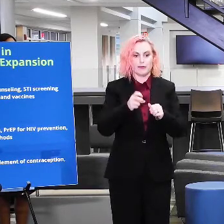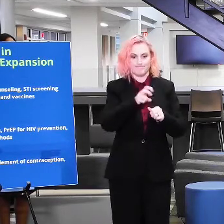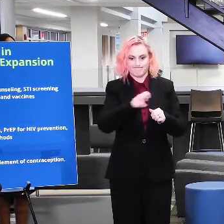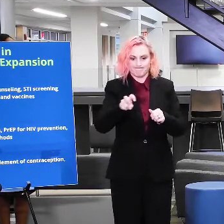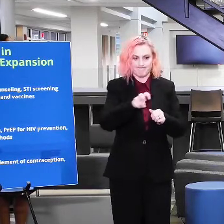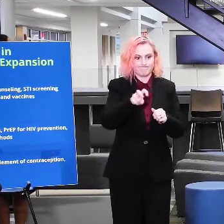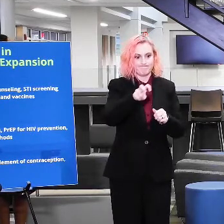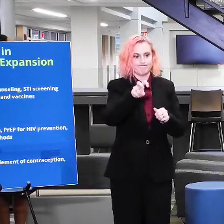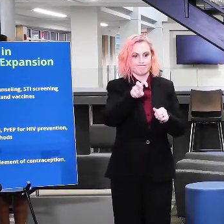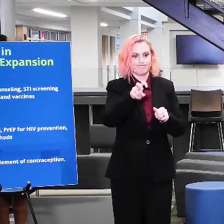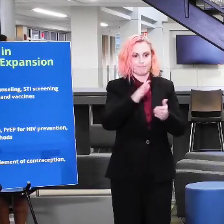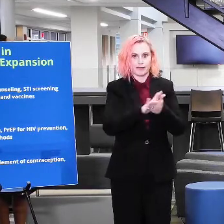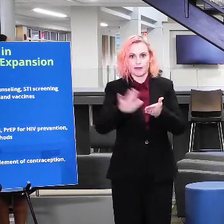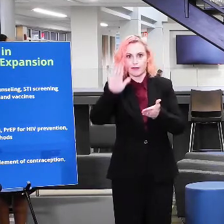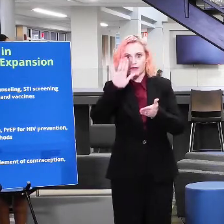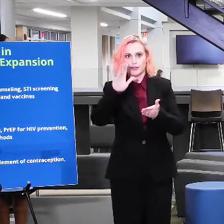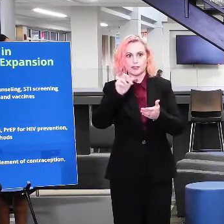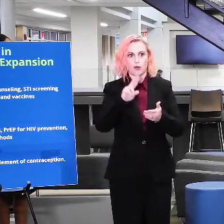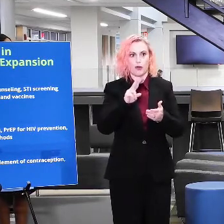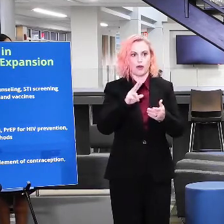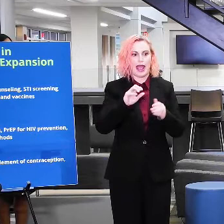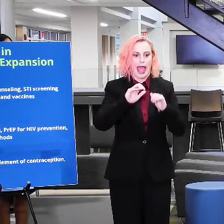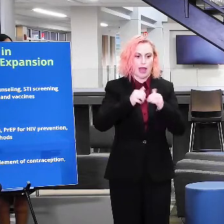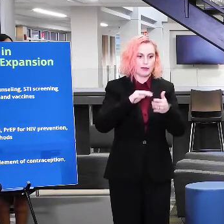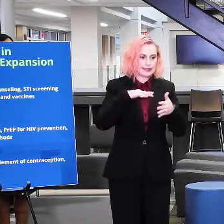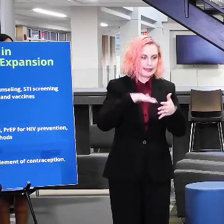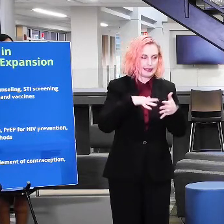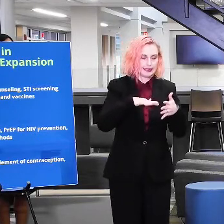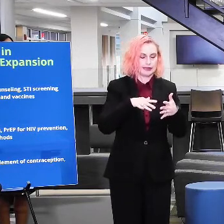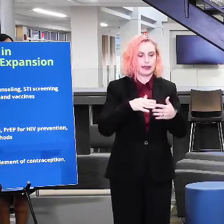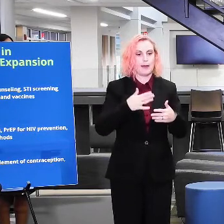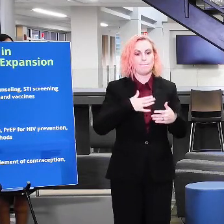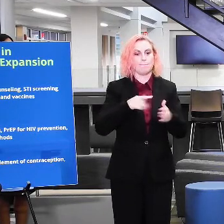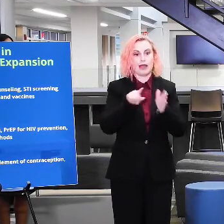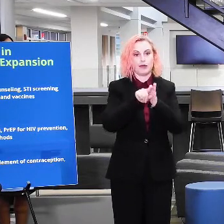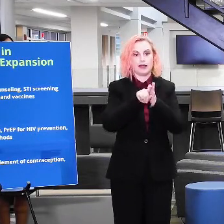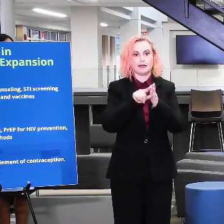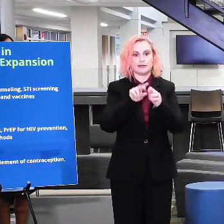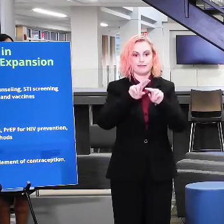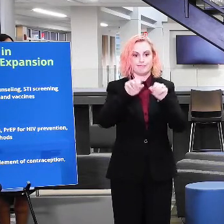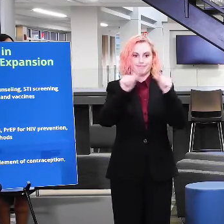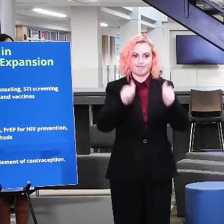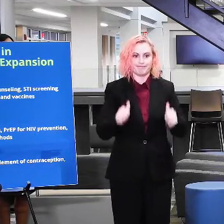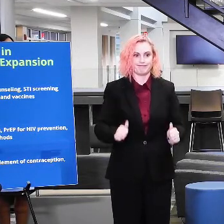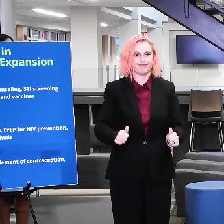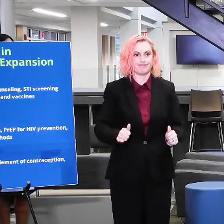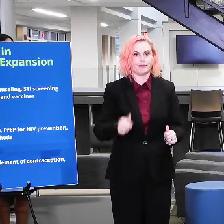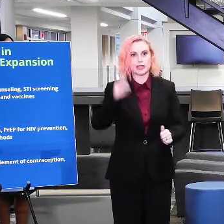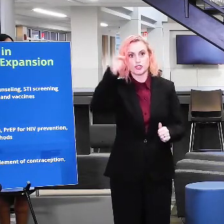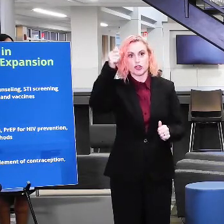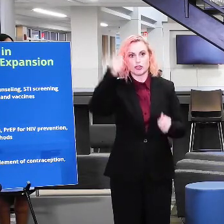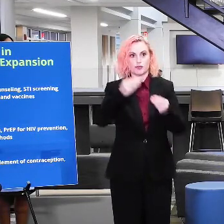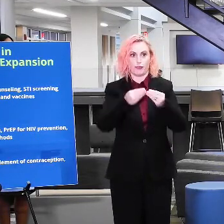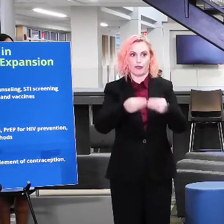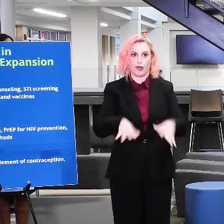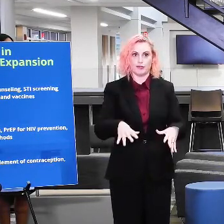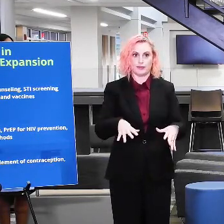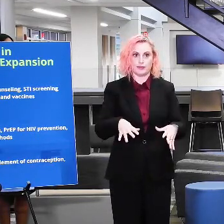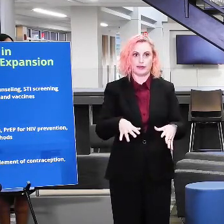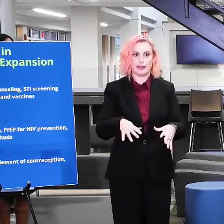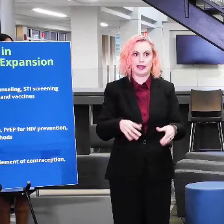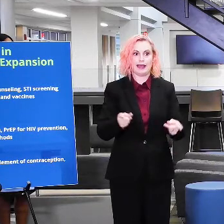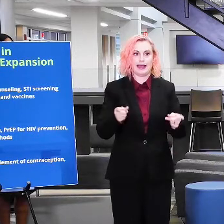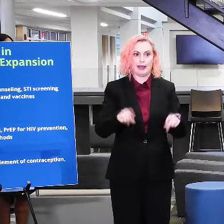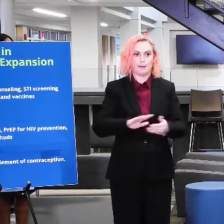navigate college or how to study. My grades dropped, I lost my scholarship, and then